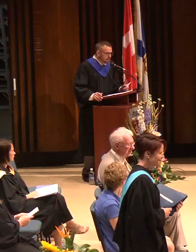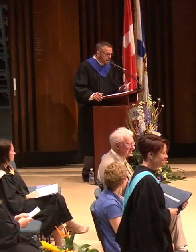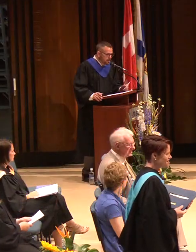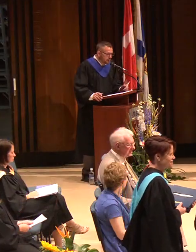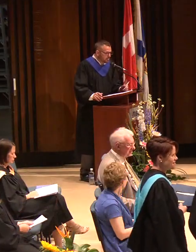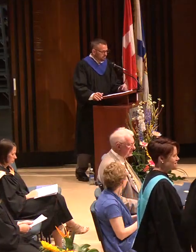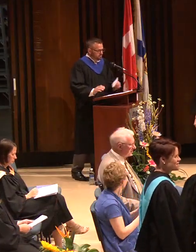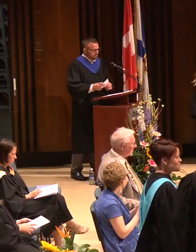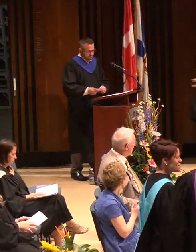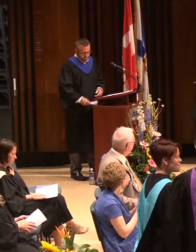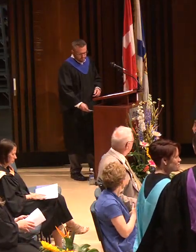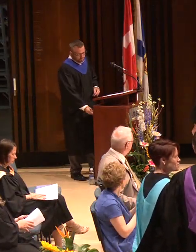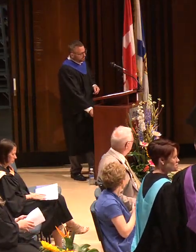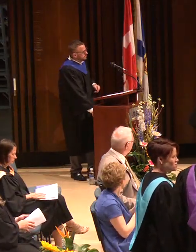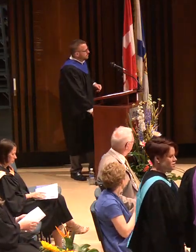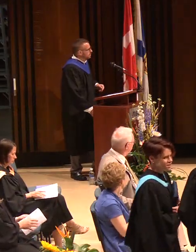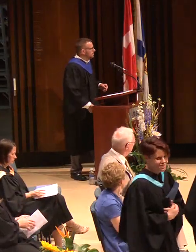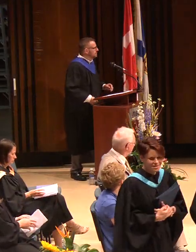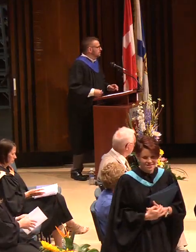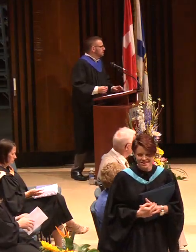Samantha Crowell.